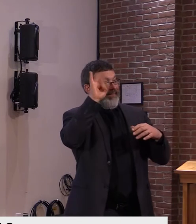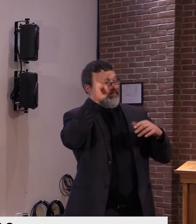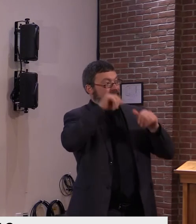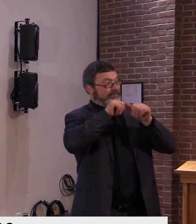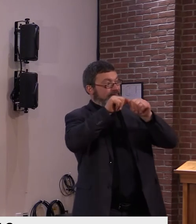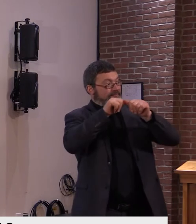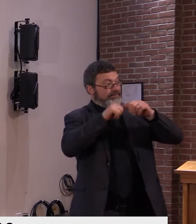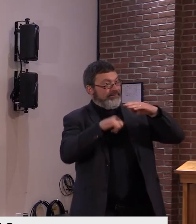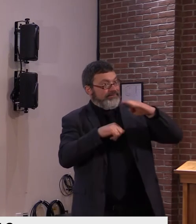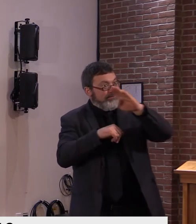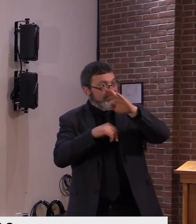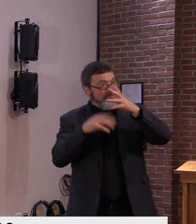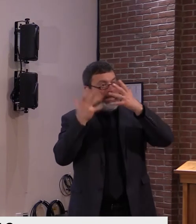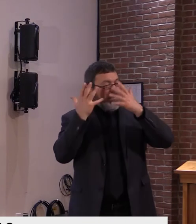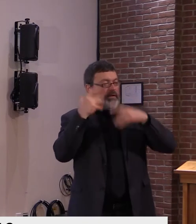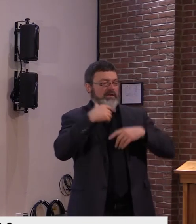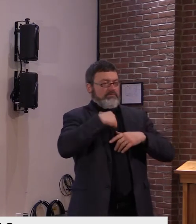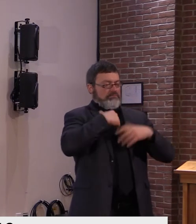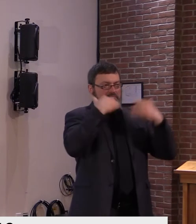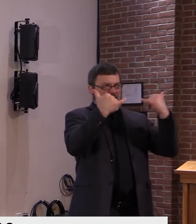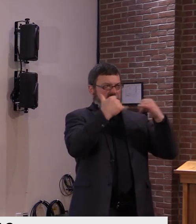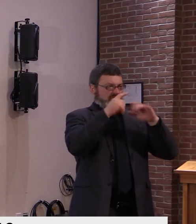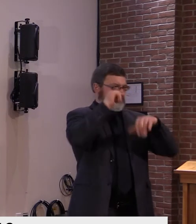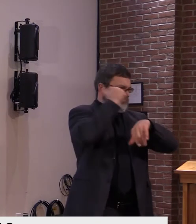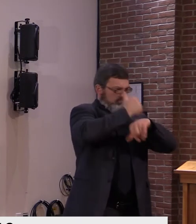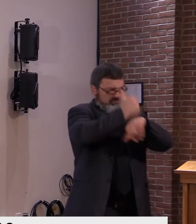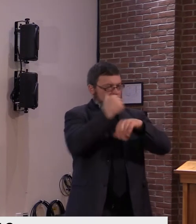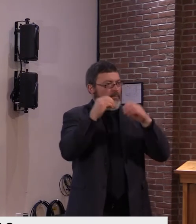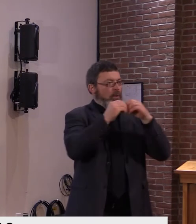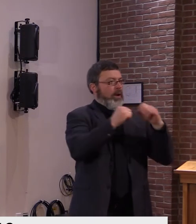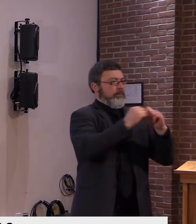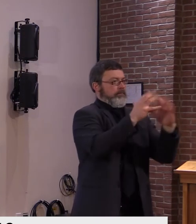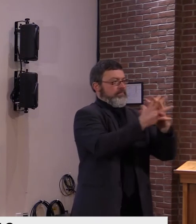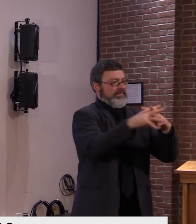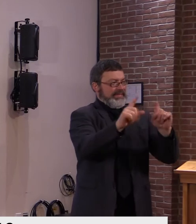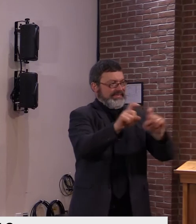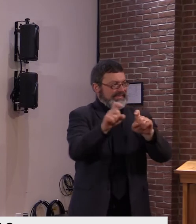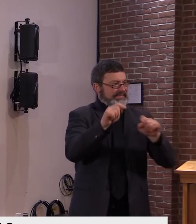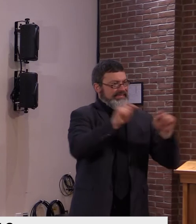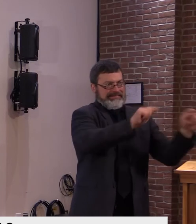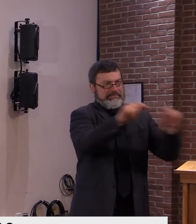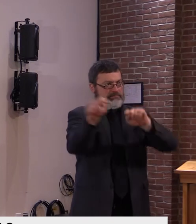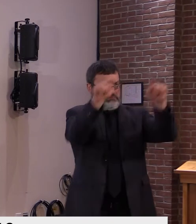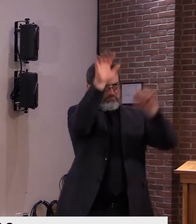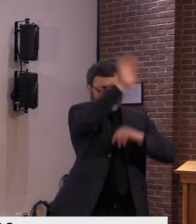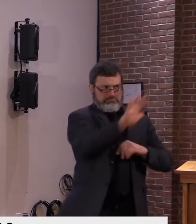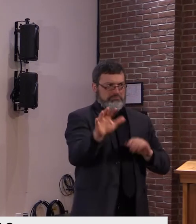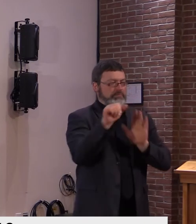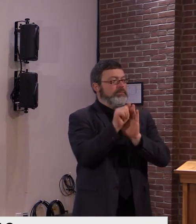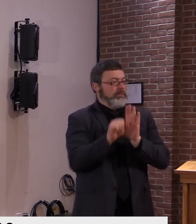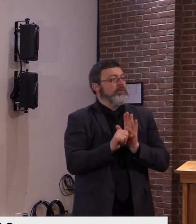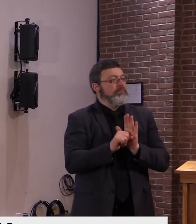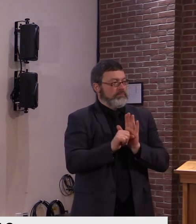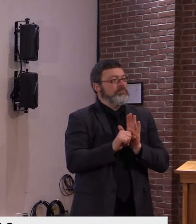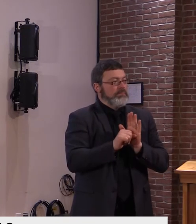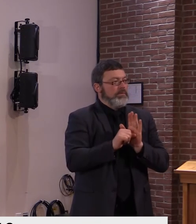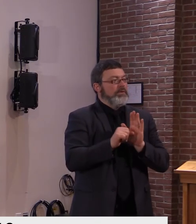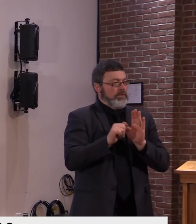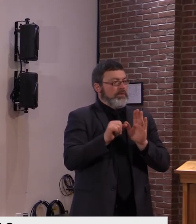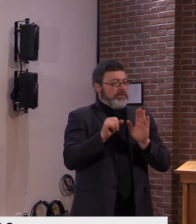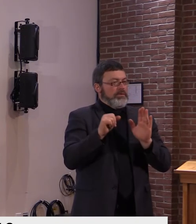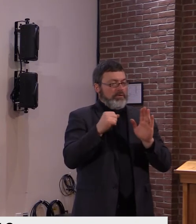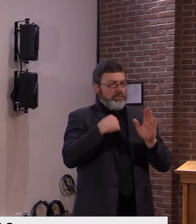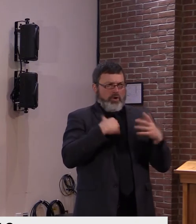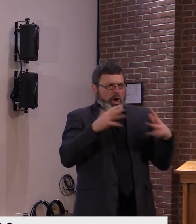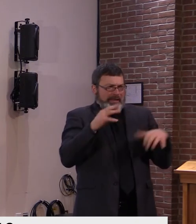implemented. We're doing that. The surveillance testing that we've spoken about isn't fully implemented, but we're expanding that.